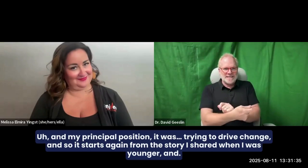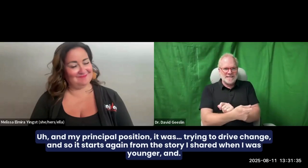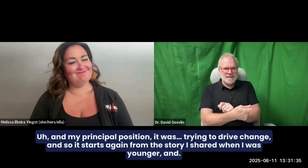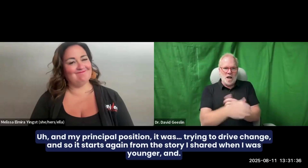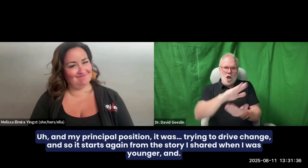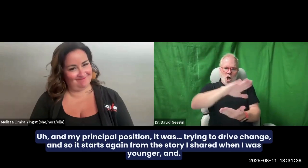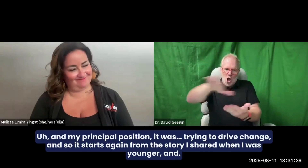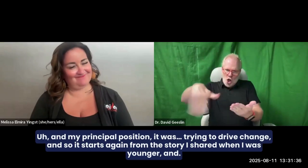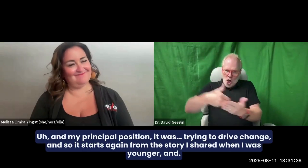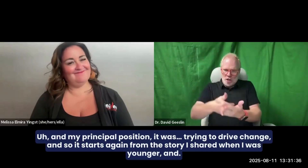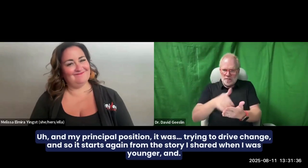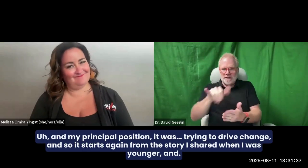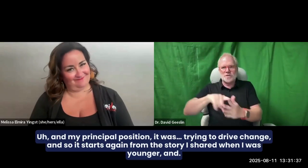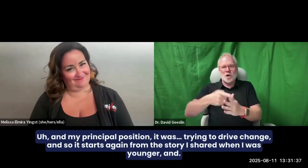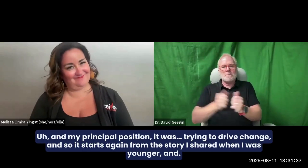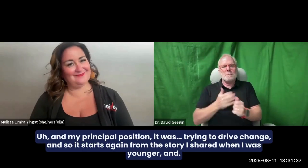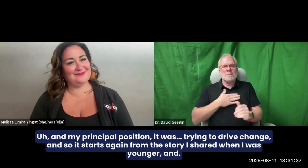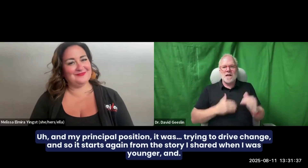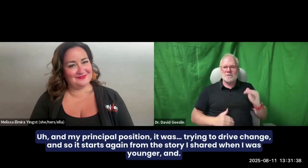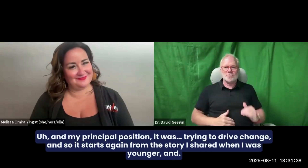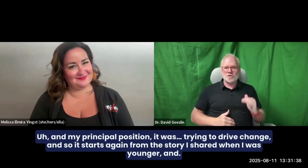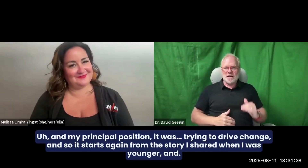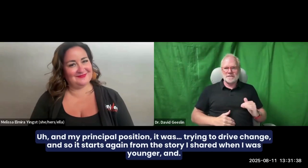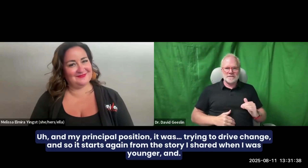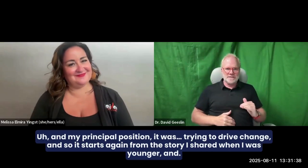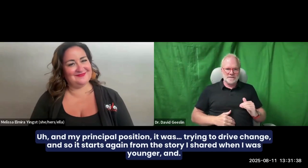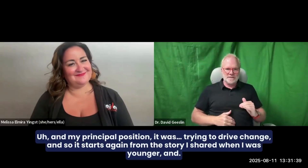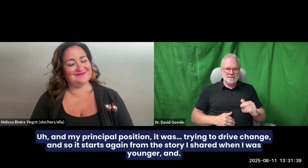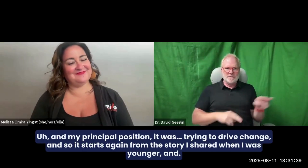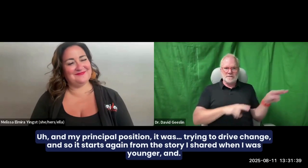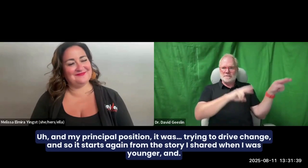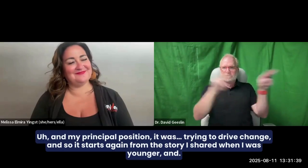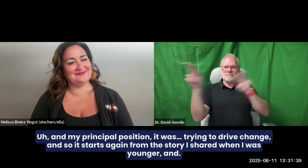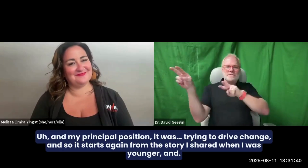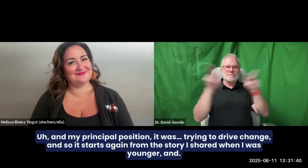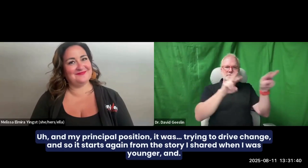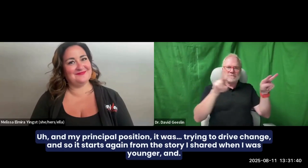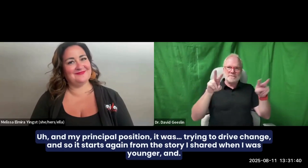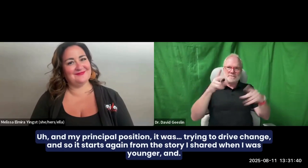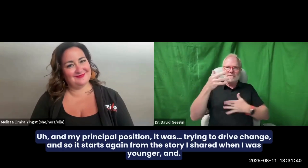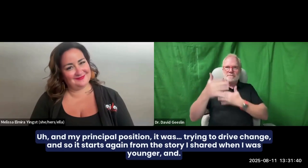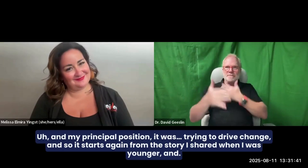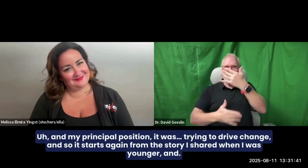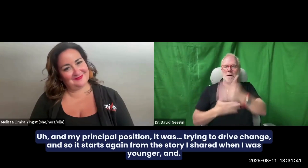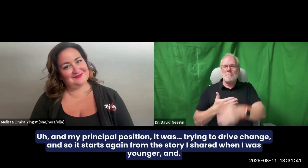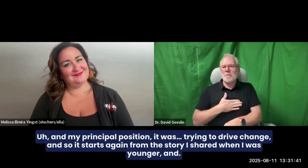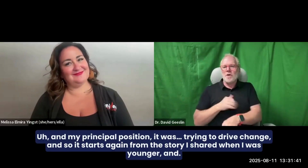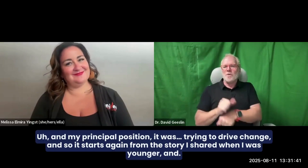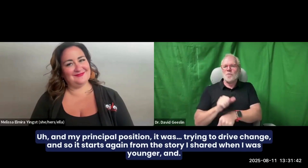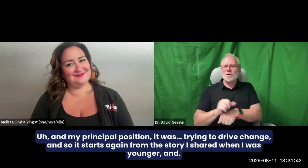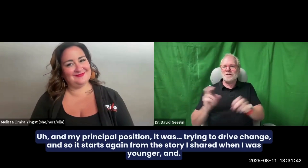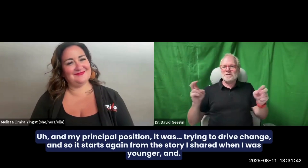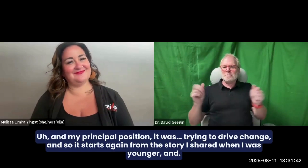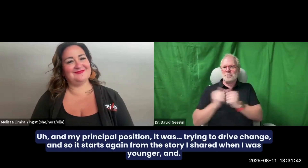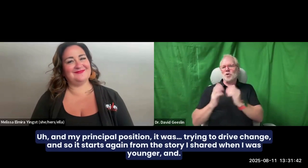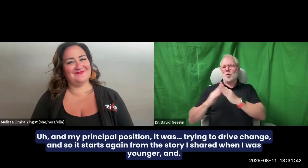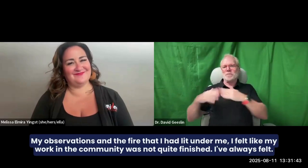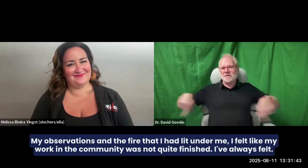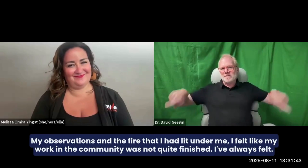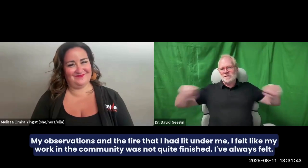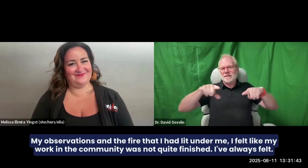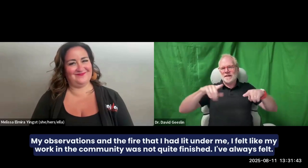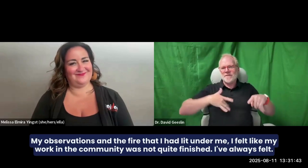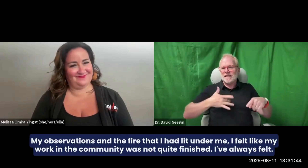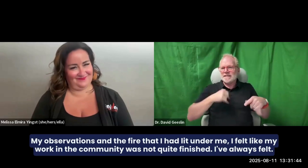effectively. In my principal position, it was trying to drive change. And so it starts again from the story I shared when I was younger and